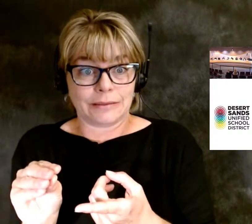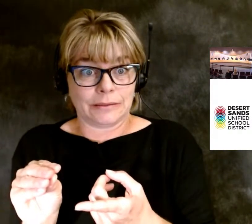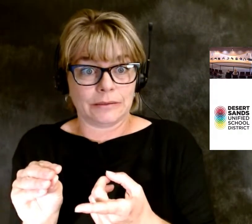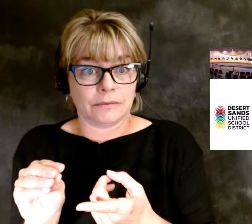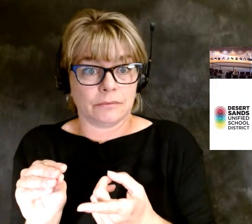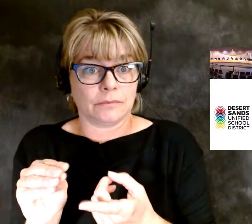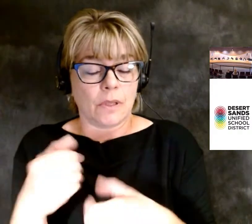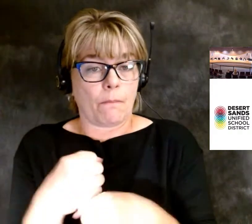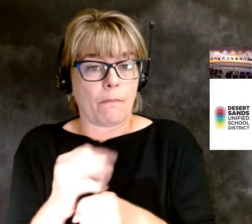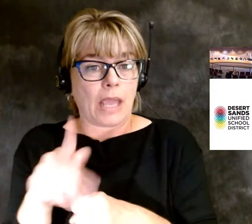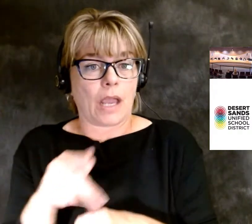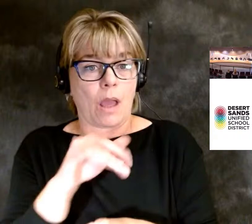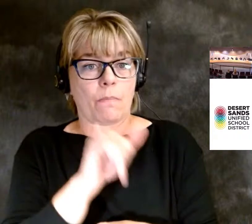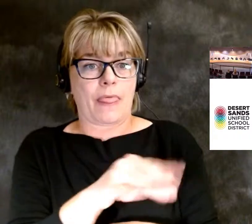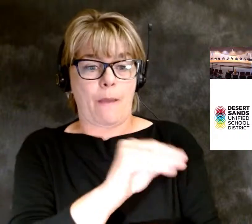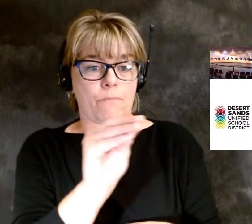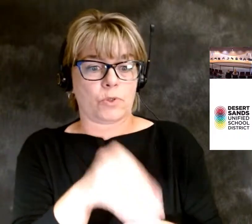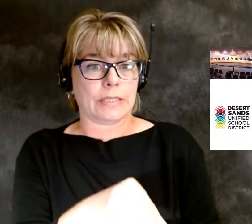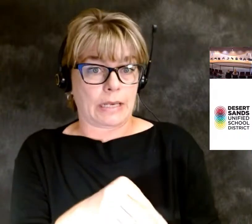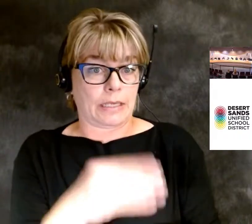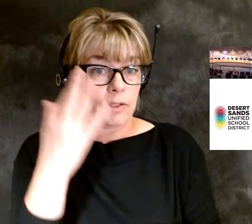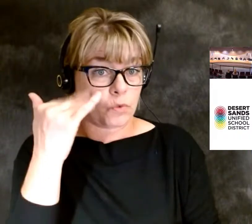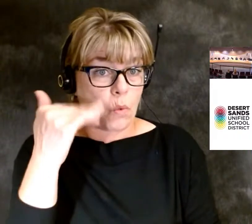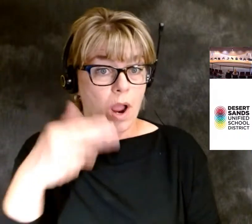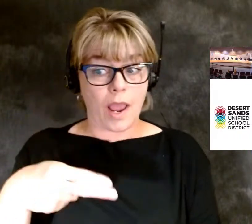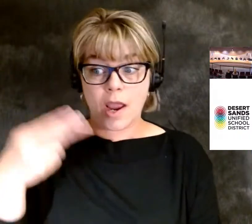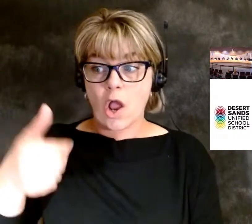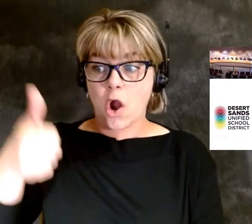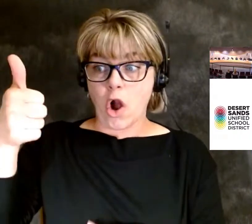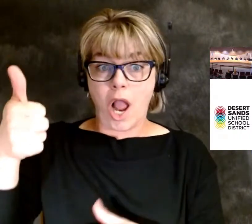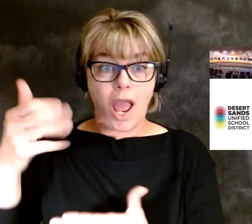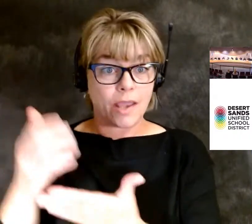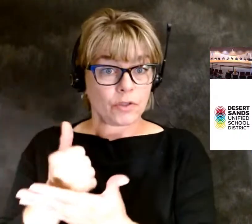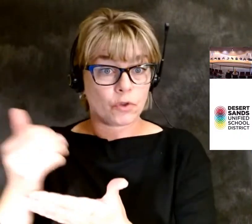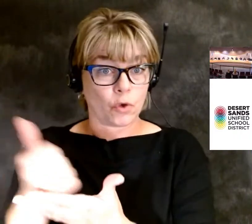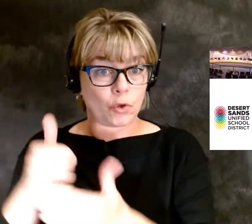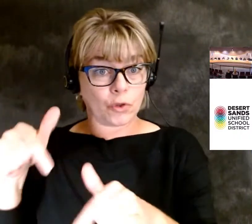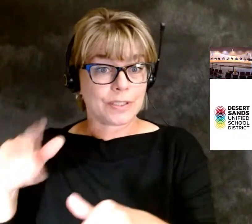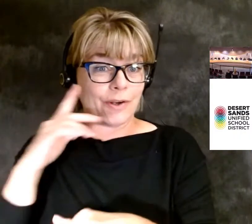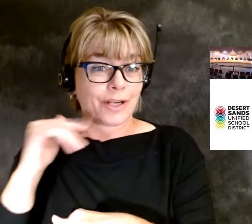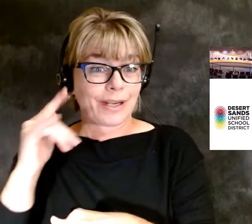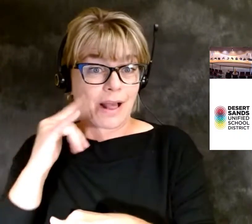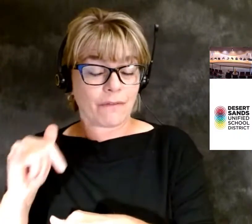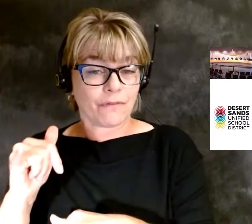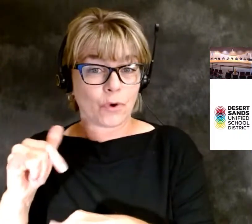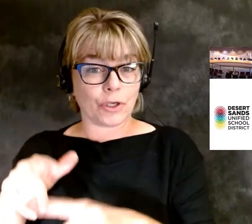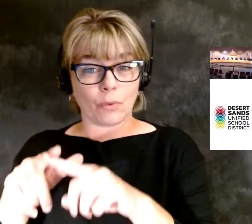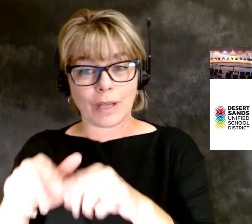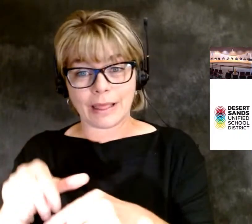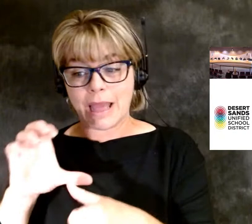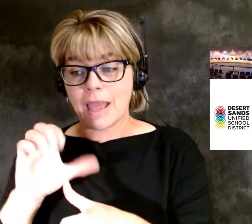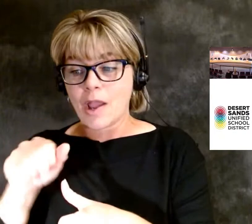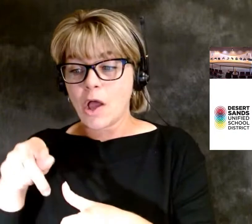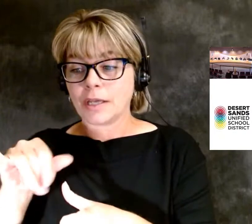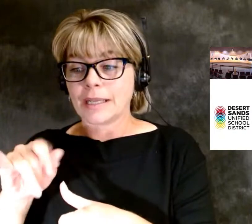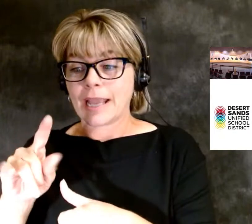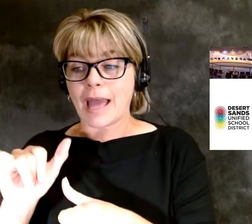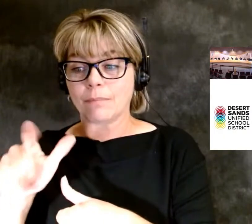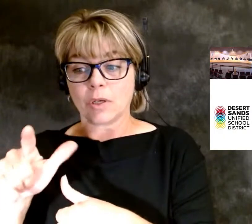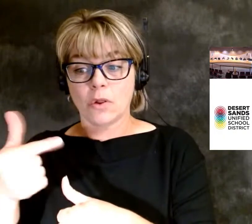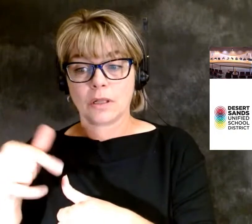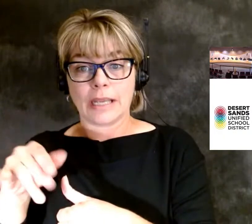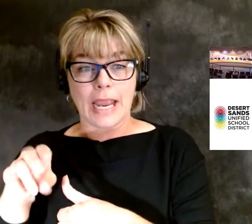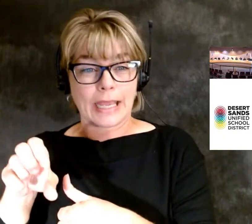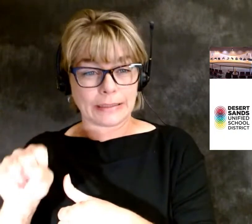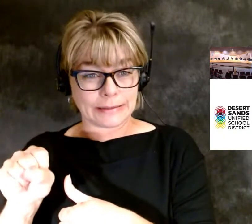volatile because our highest earners in California rely heavily on the asset market, capital gains. And that's why when you see changes in the